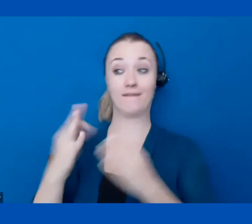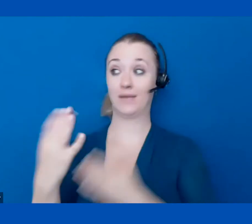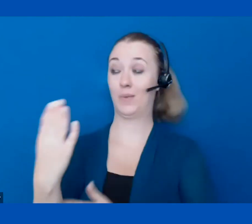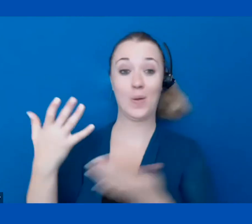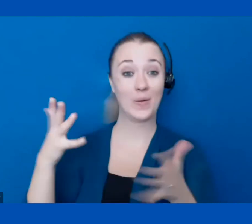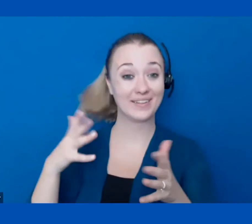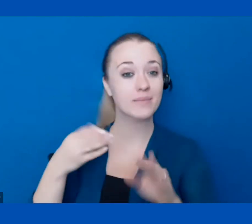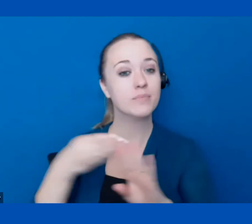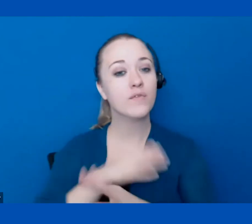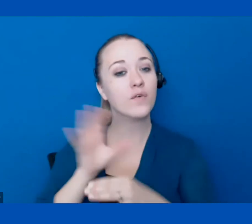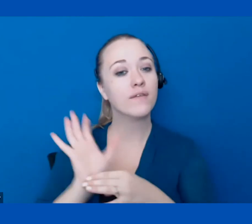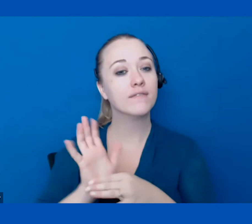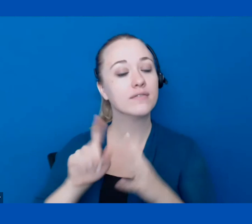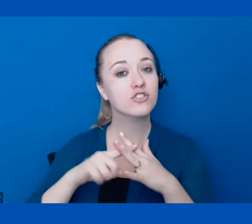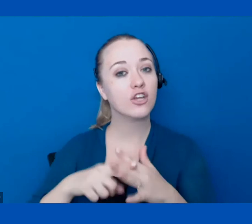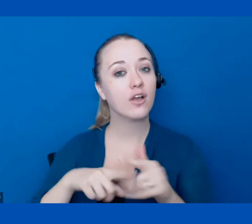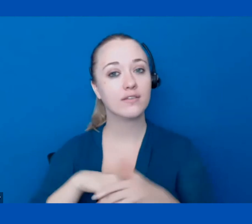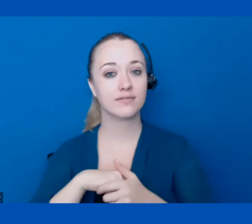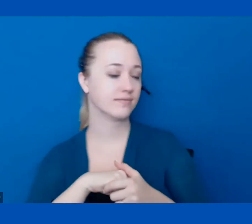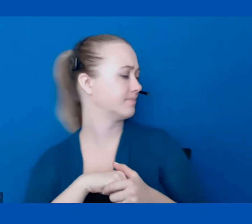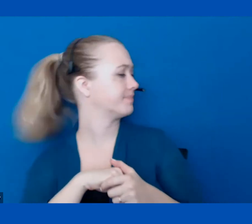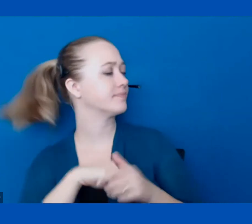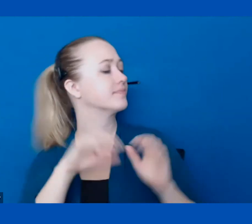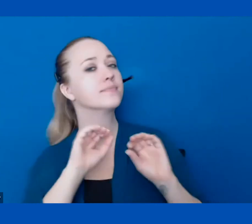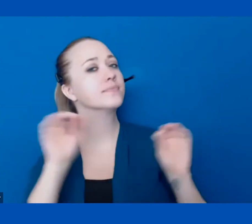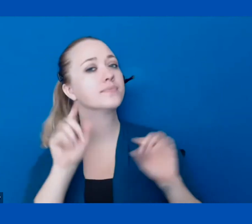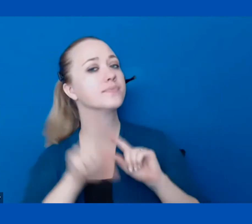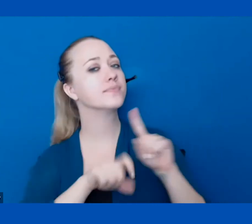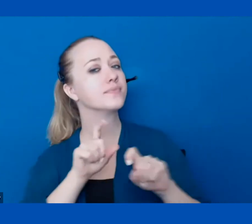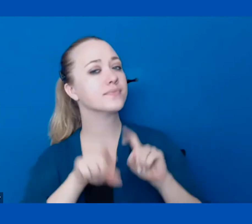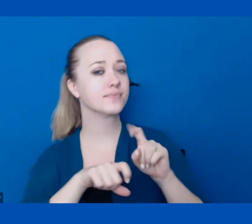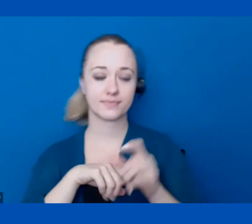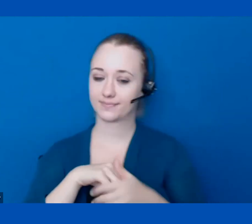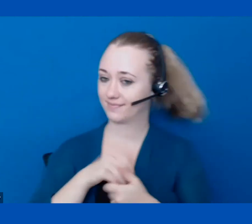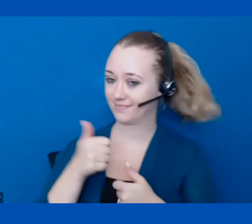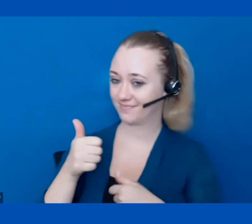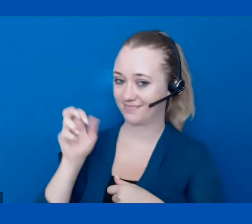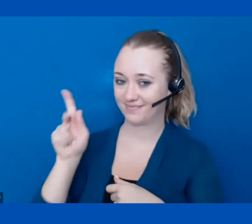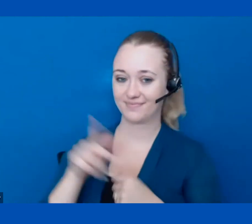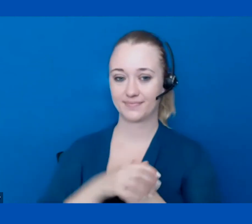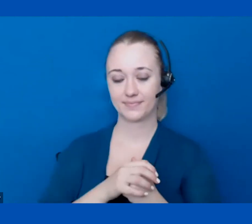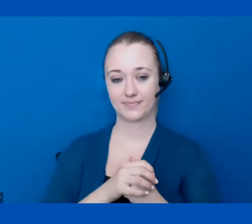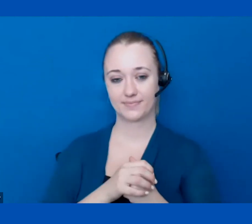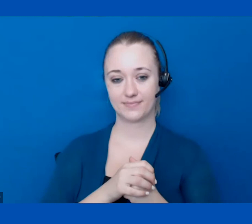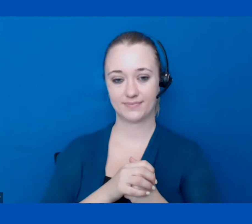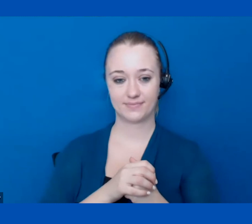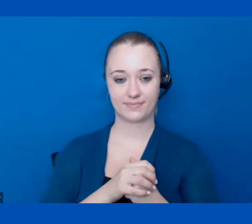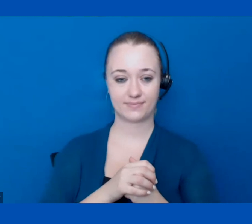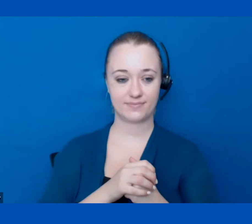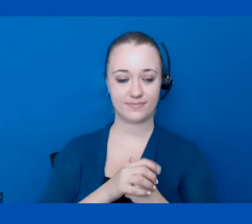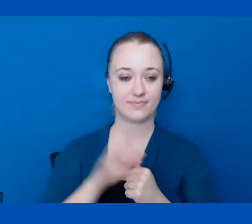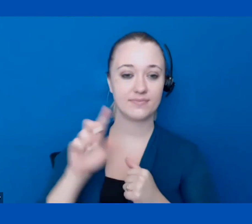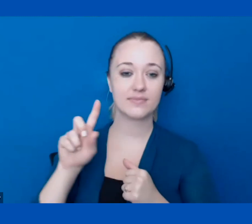started? No questions. All right. I just wanted to say thank